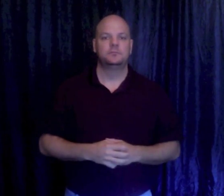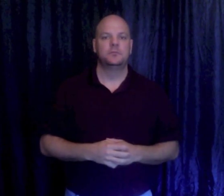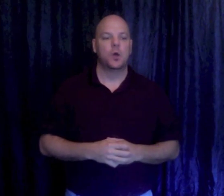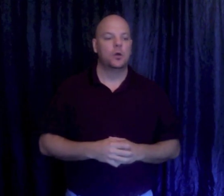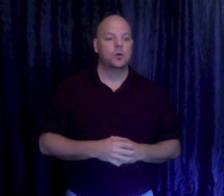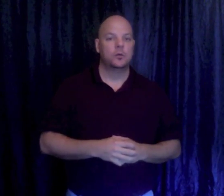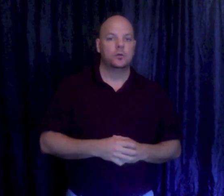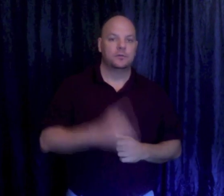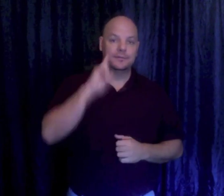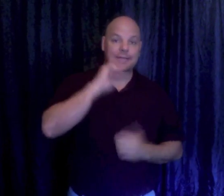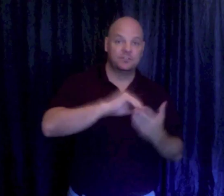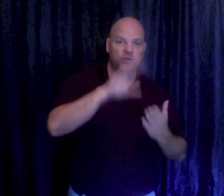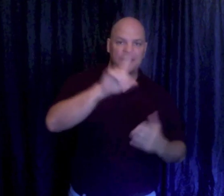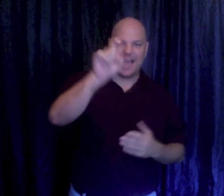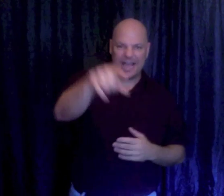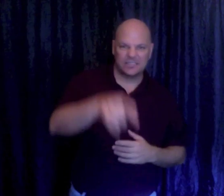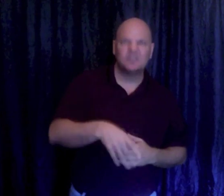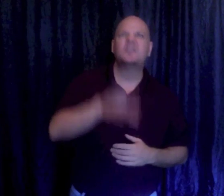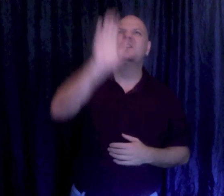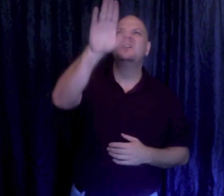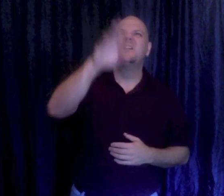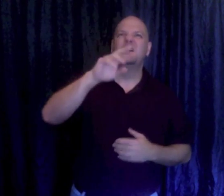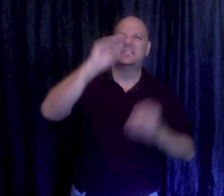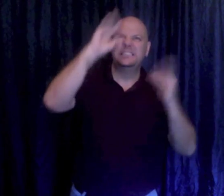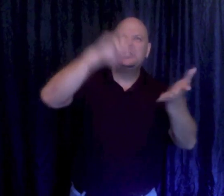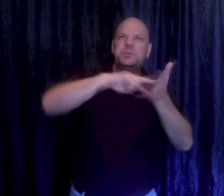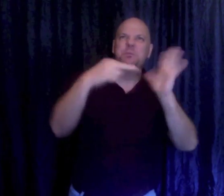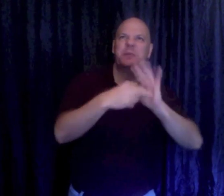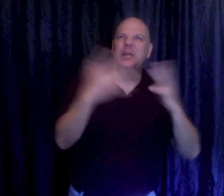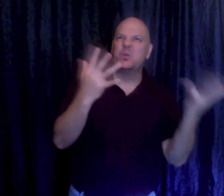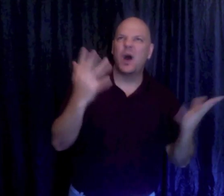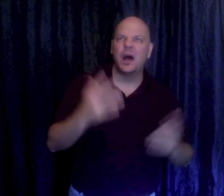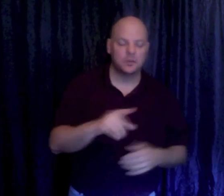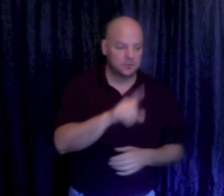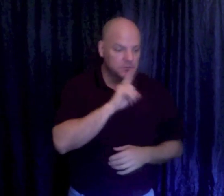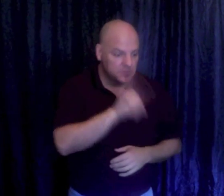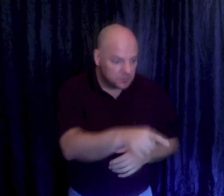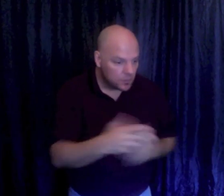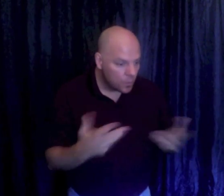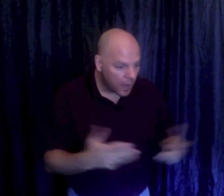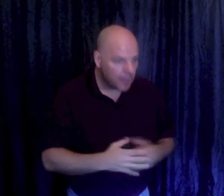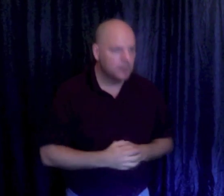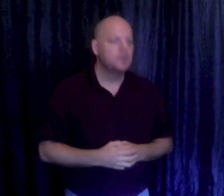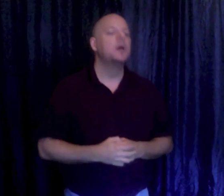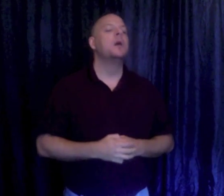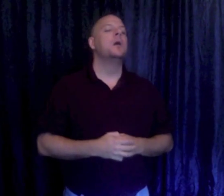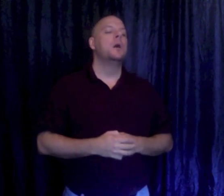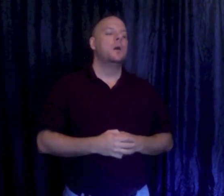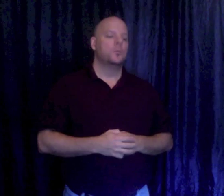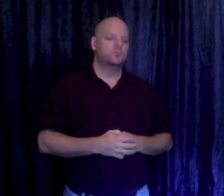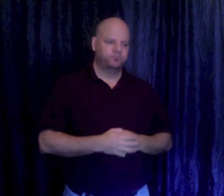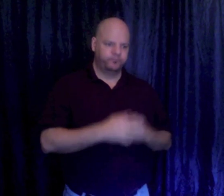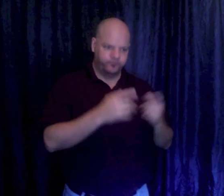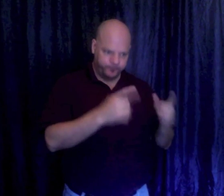what did the teacher mean? Or you could say, well, what's going on? You say,